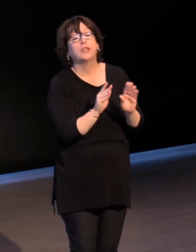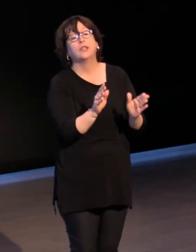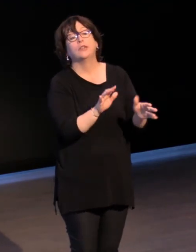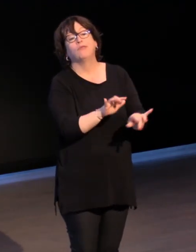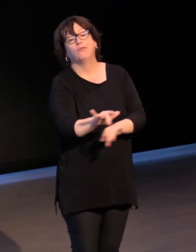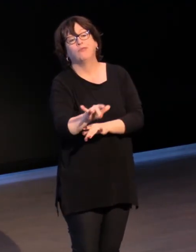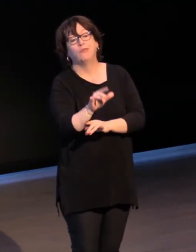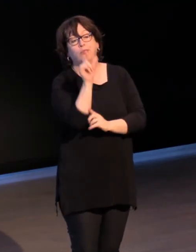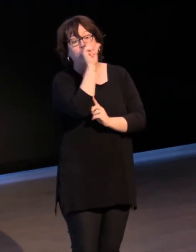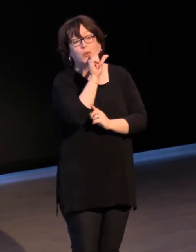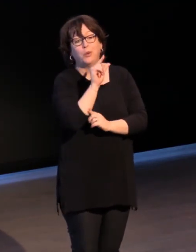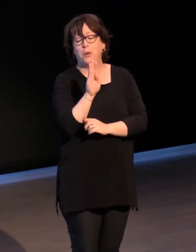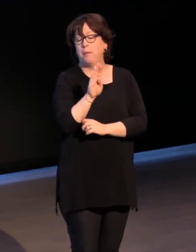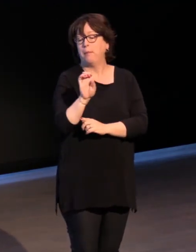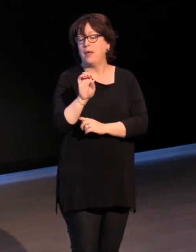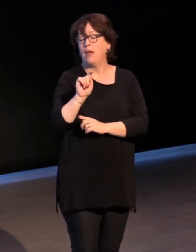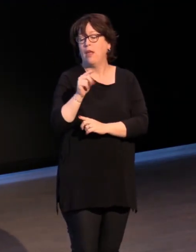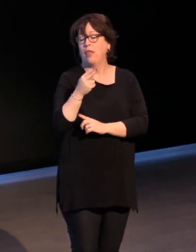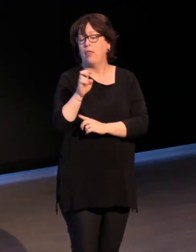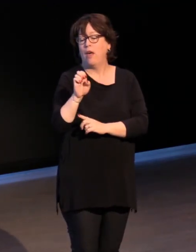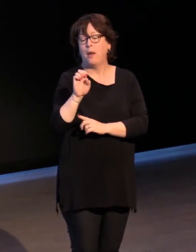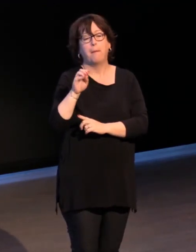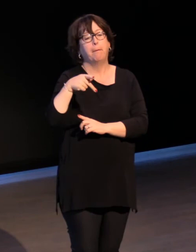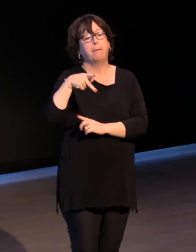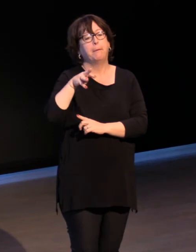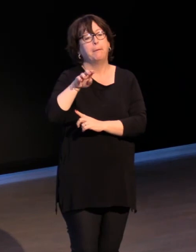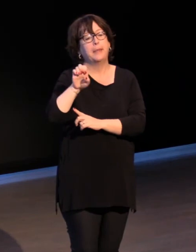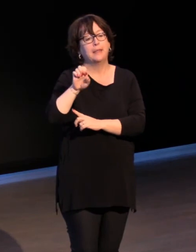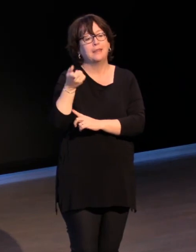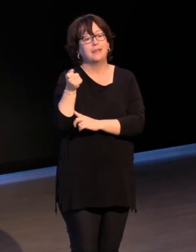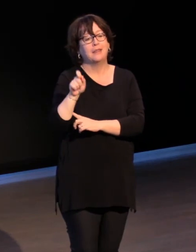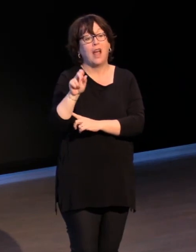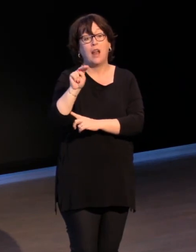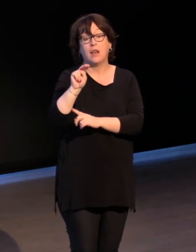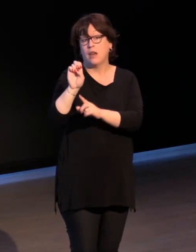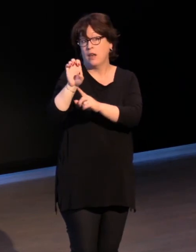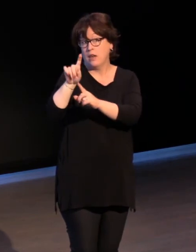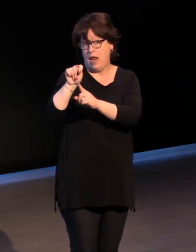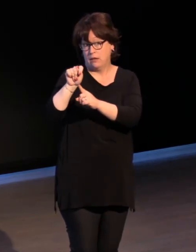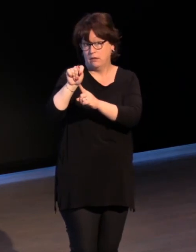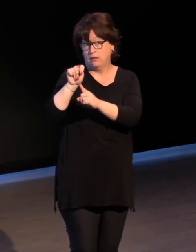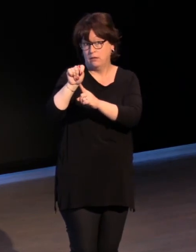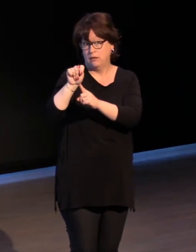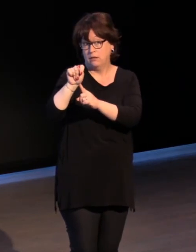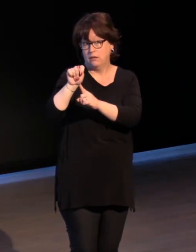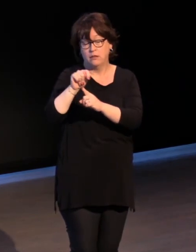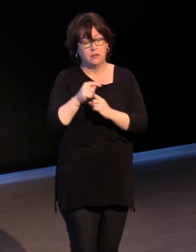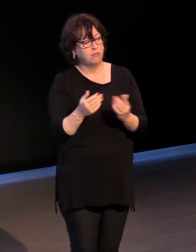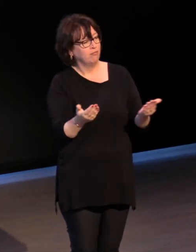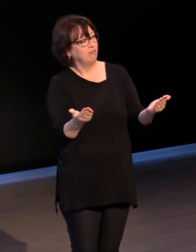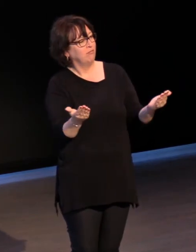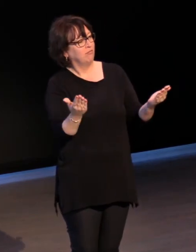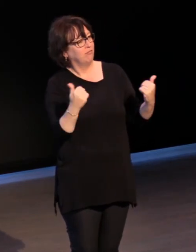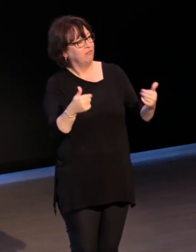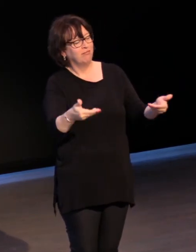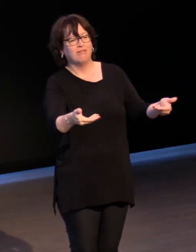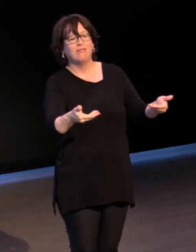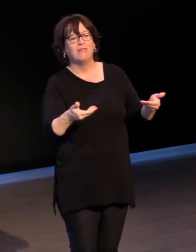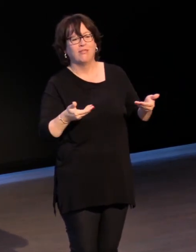bethepeace.net on website. That's the website, bethepeace.net. And I'm inviting you